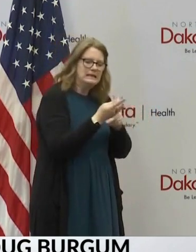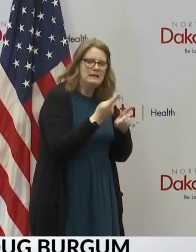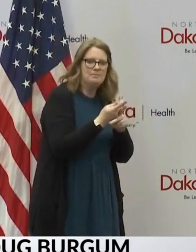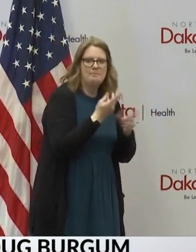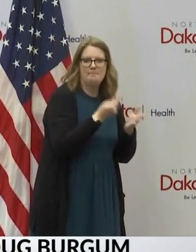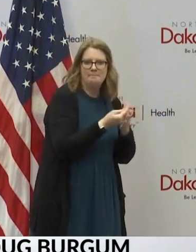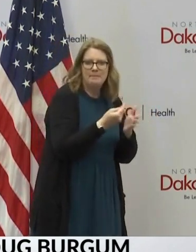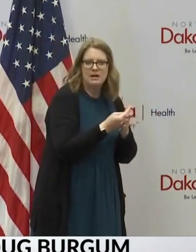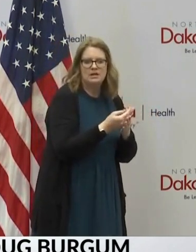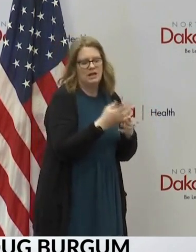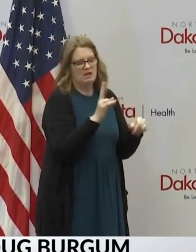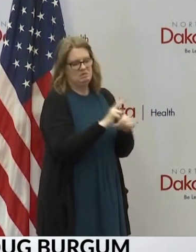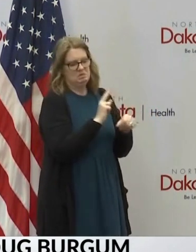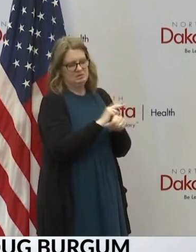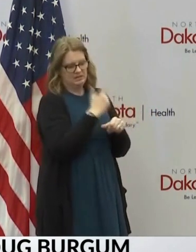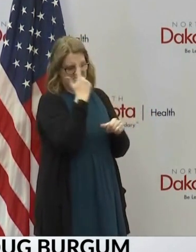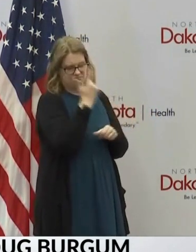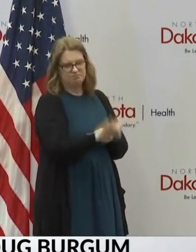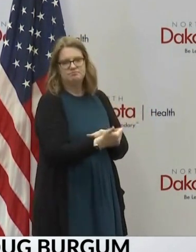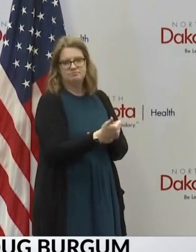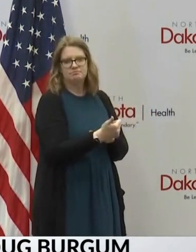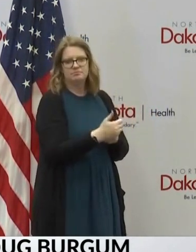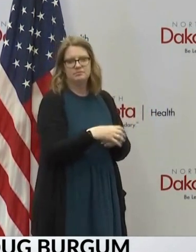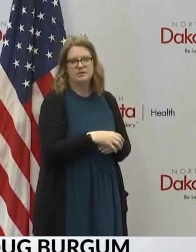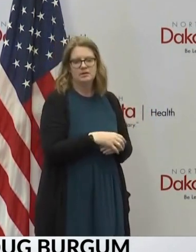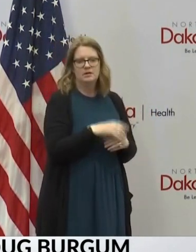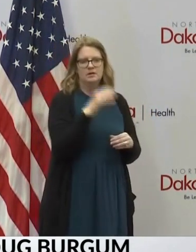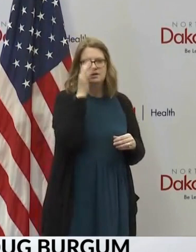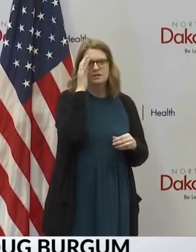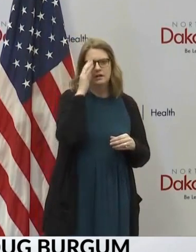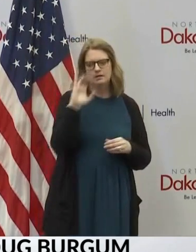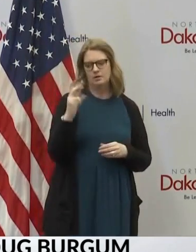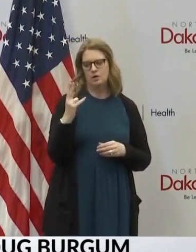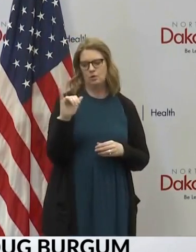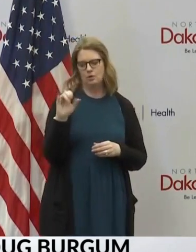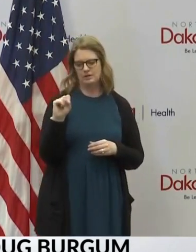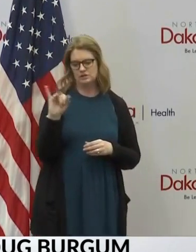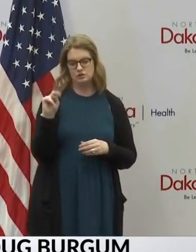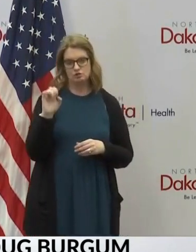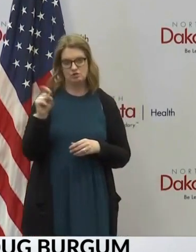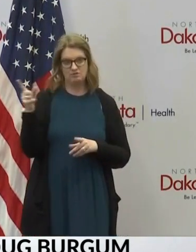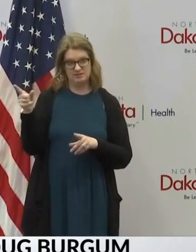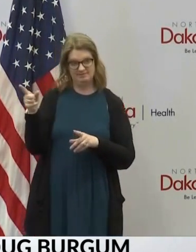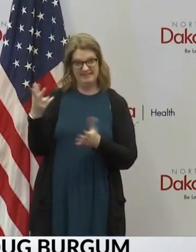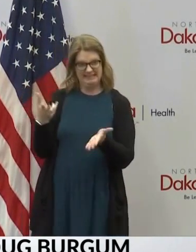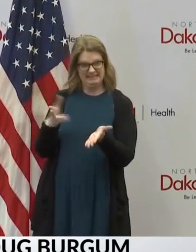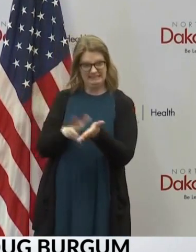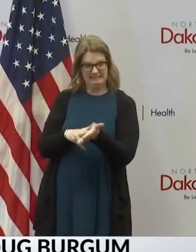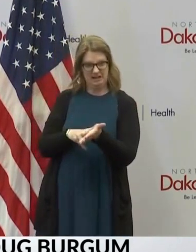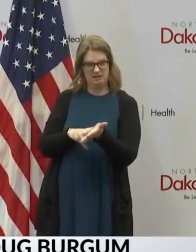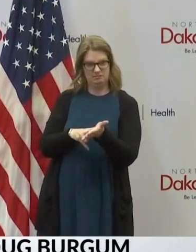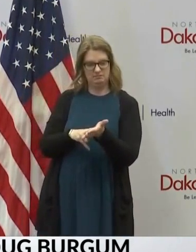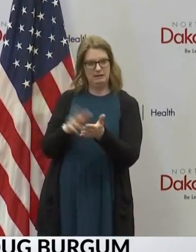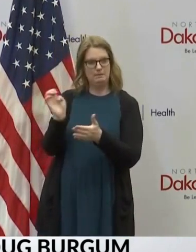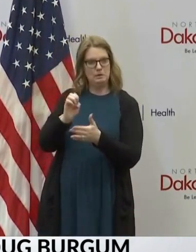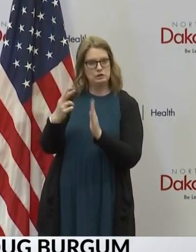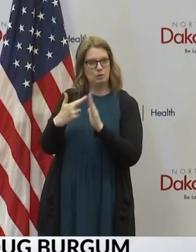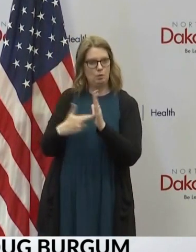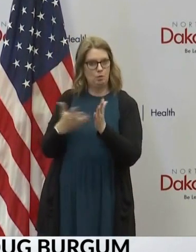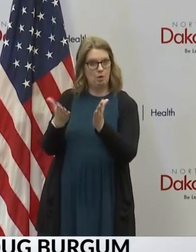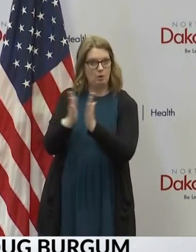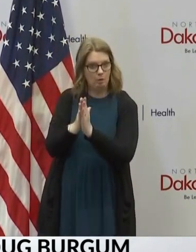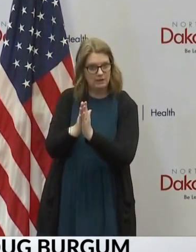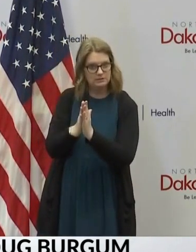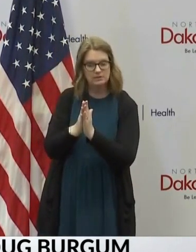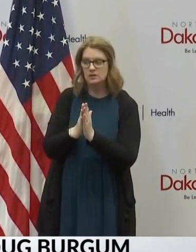towards their income that would go towards the basic care. Chris Jones signed that emergency rule request yesterday, and so the way the